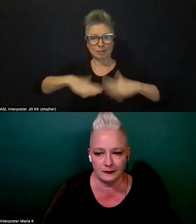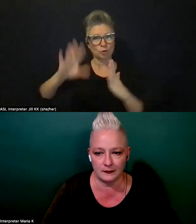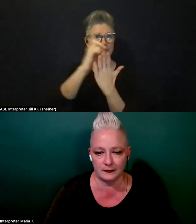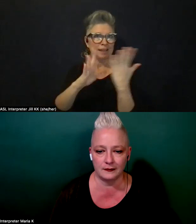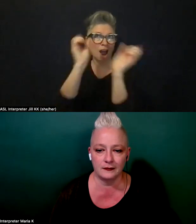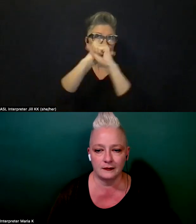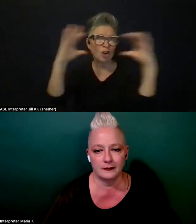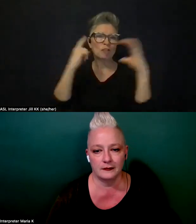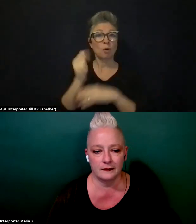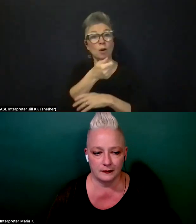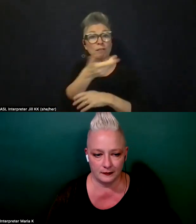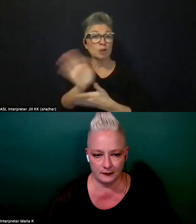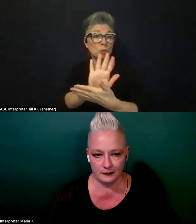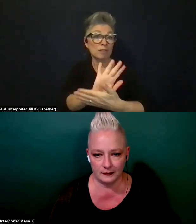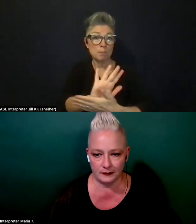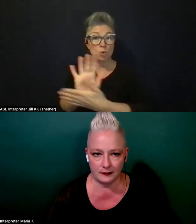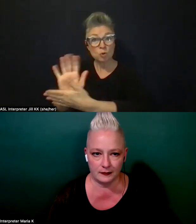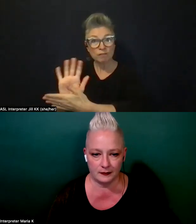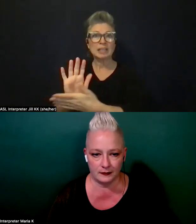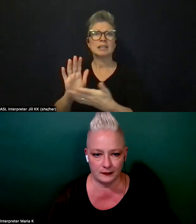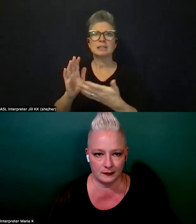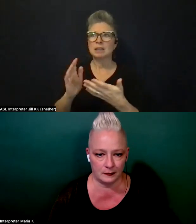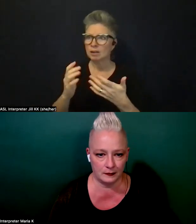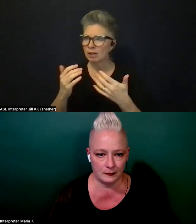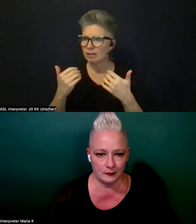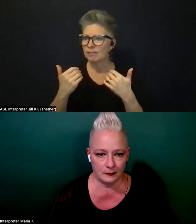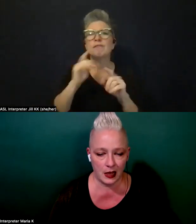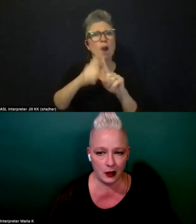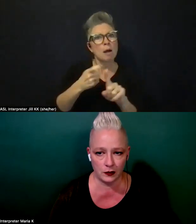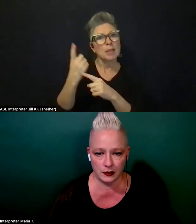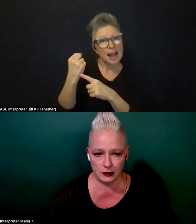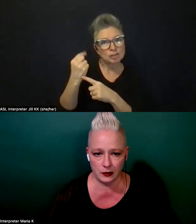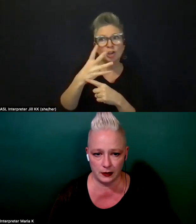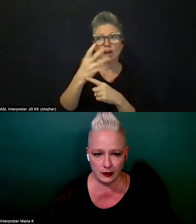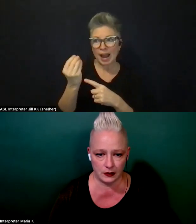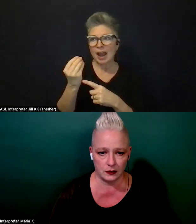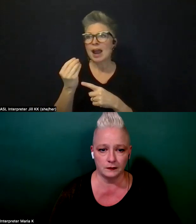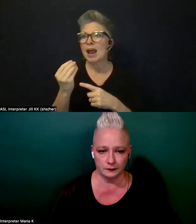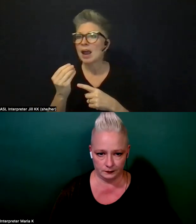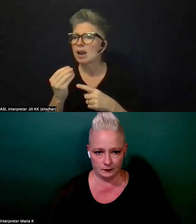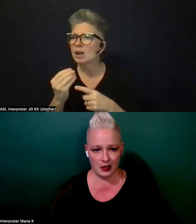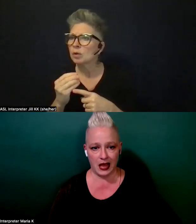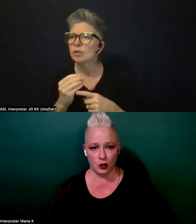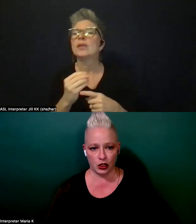of movies that had aired this year and last year. Thank you for having me.